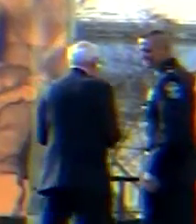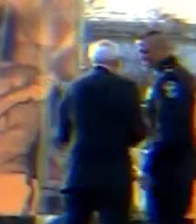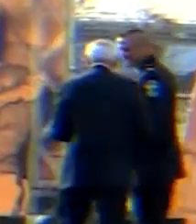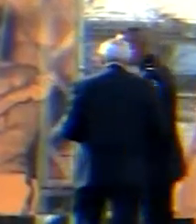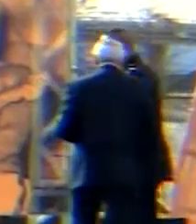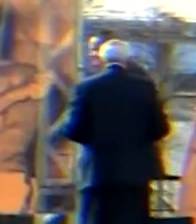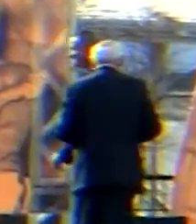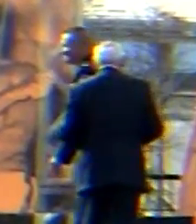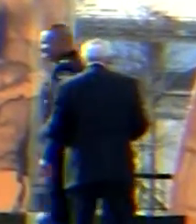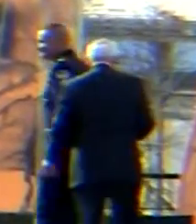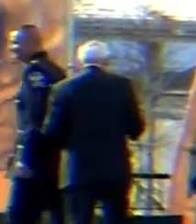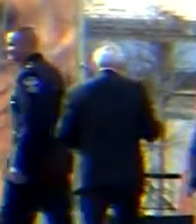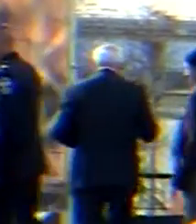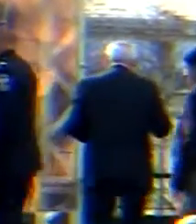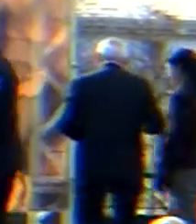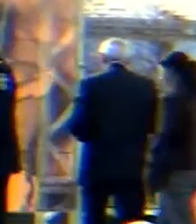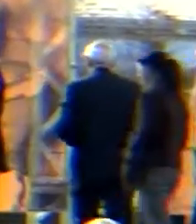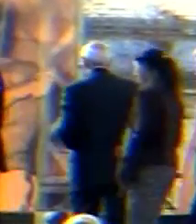Thank you very much.